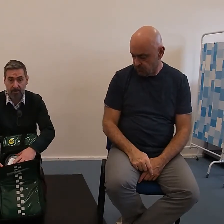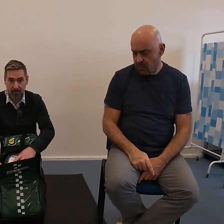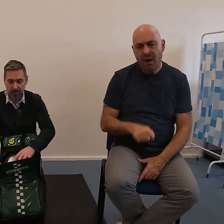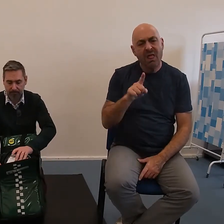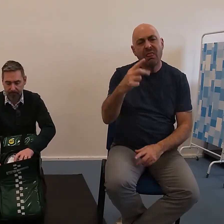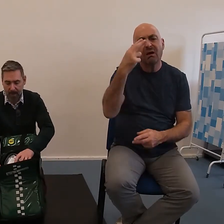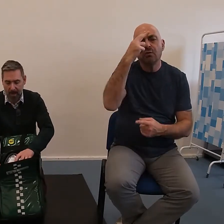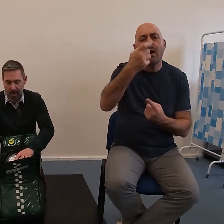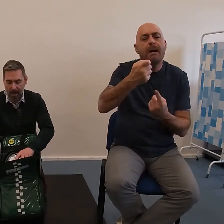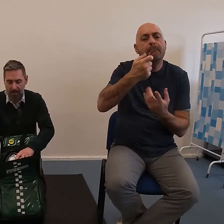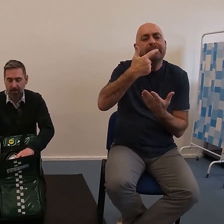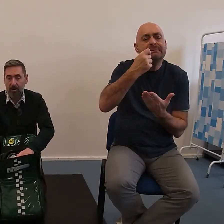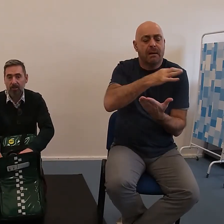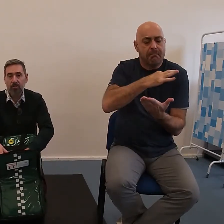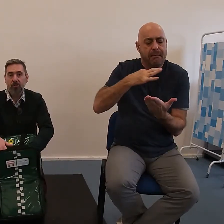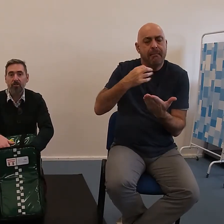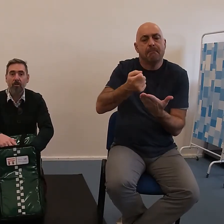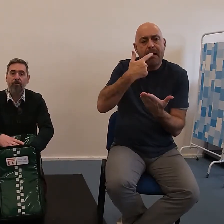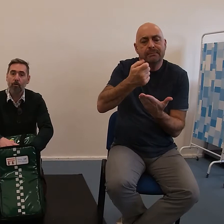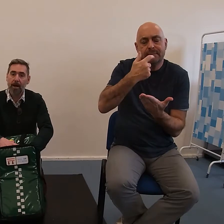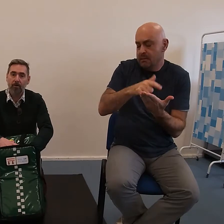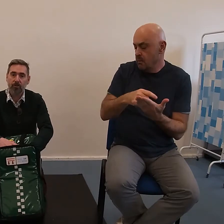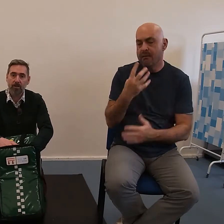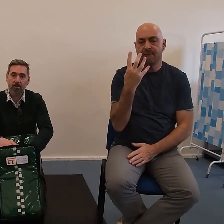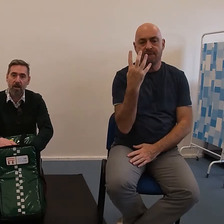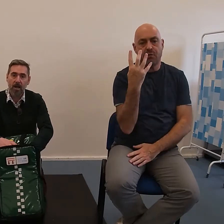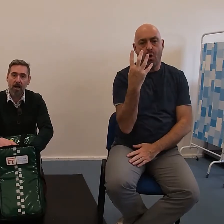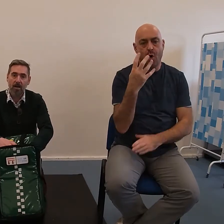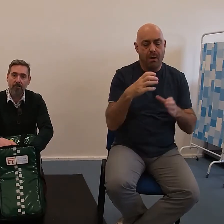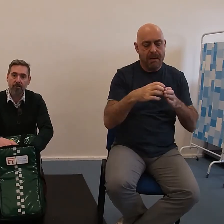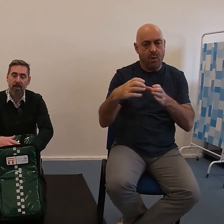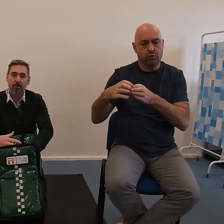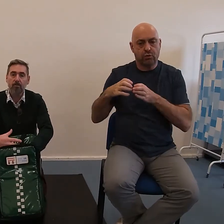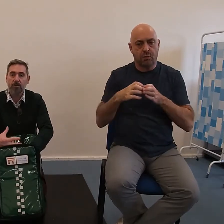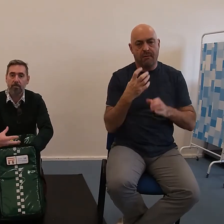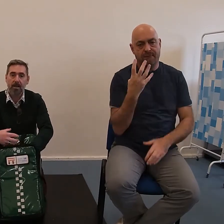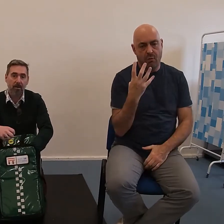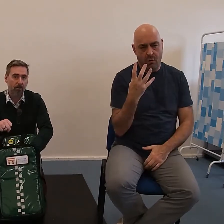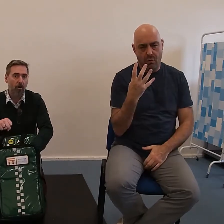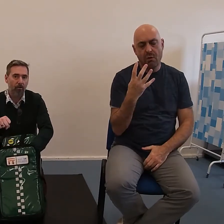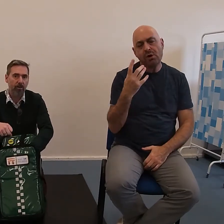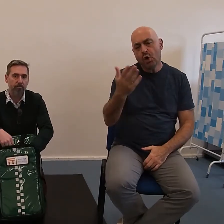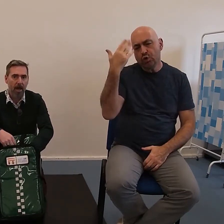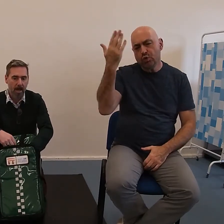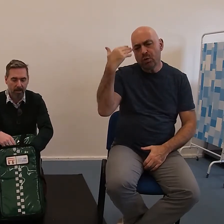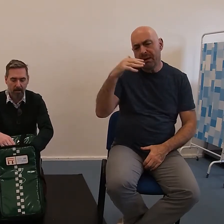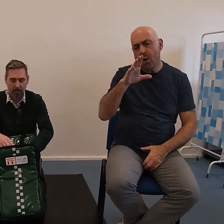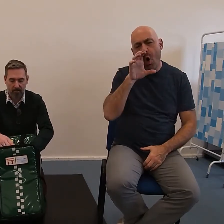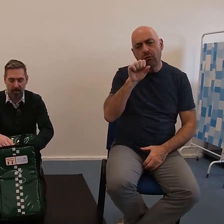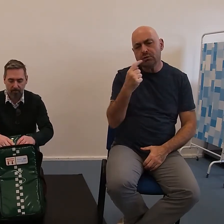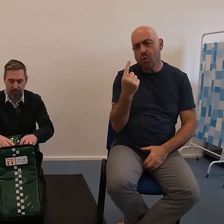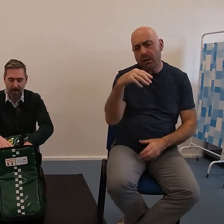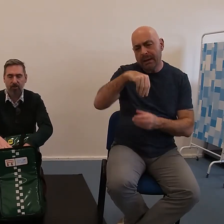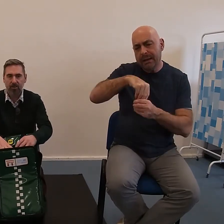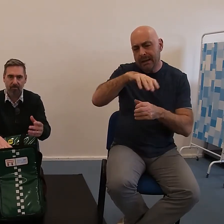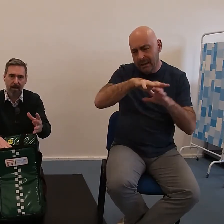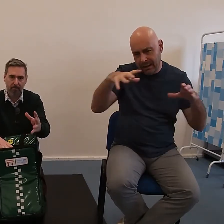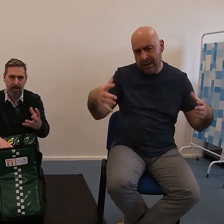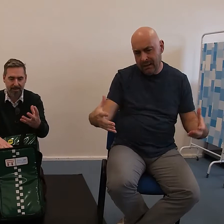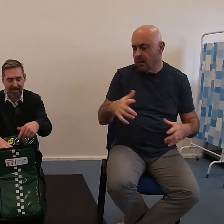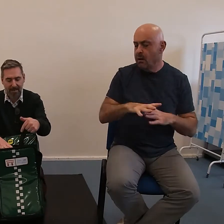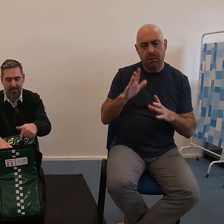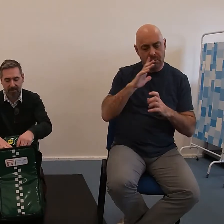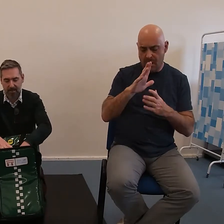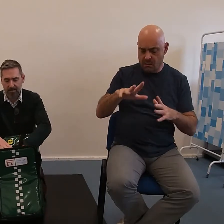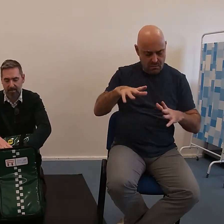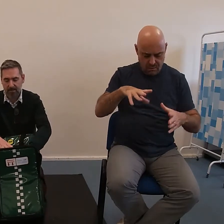our medicines. And the medicines, there are 4 pouches, and they used to be in an orange bag, but the pouches have now